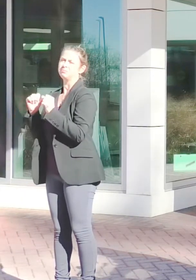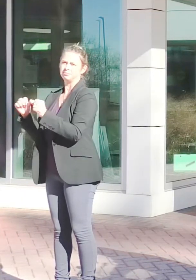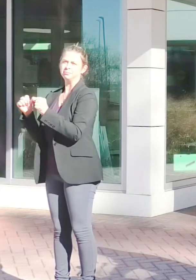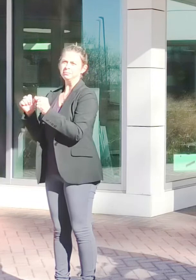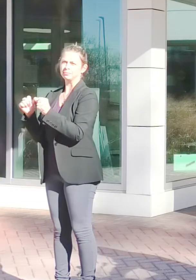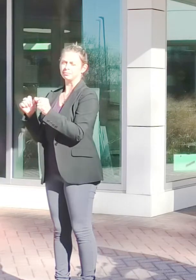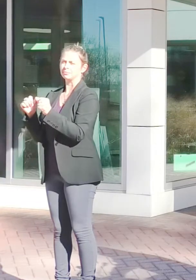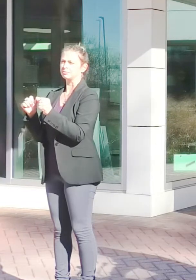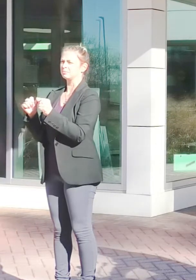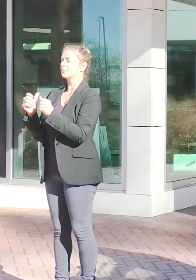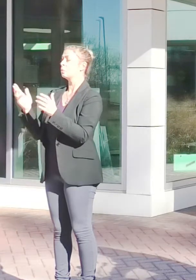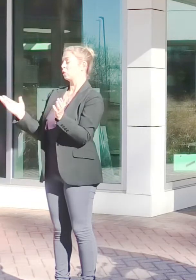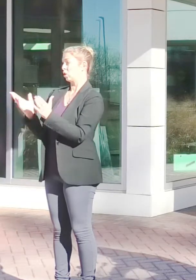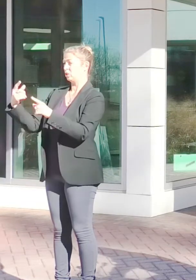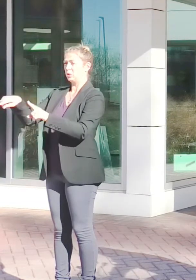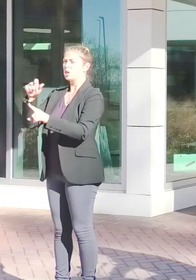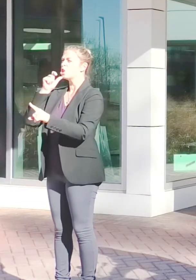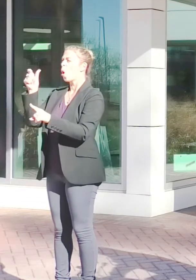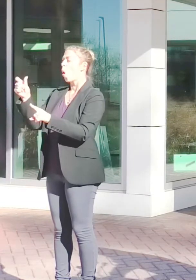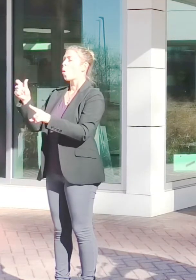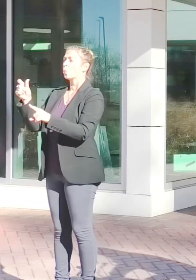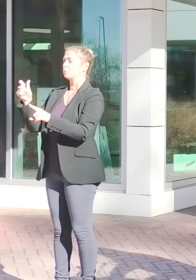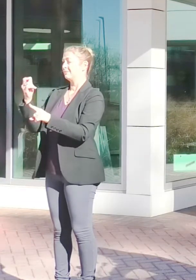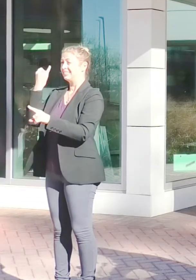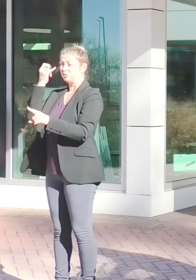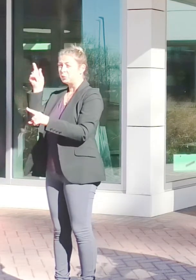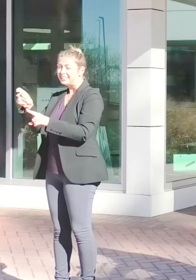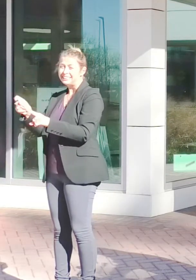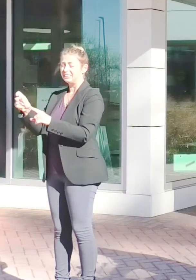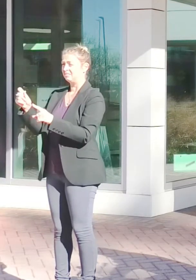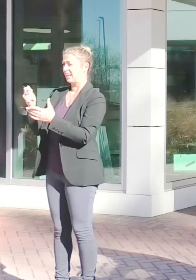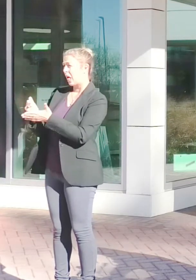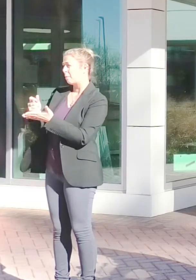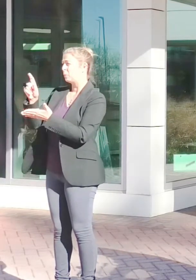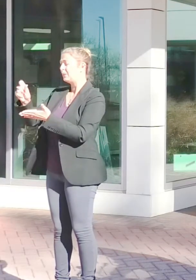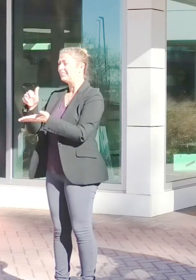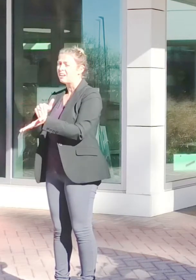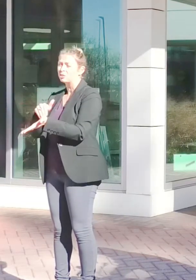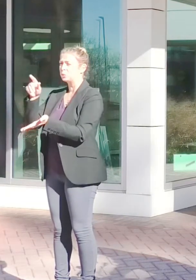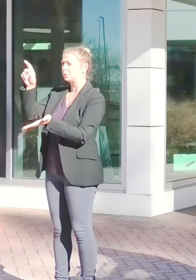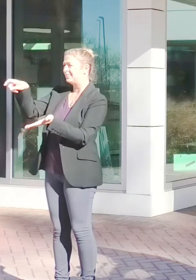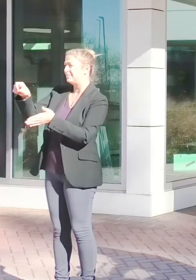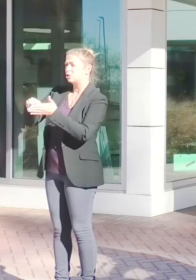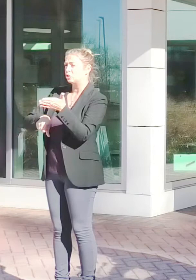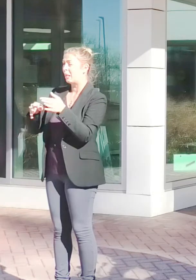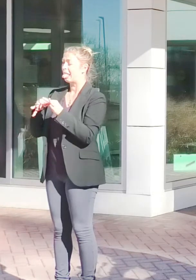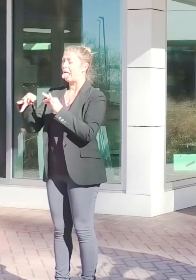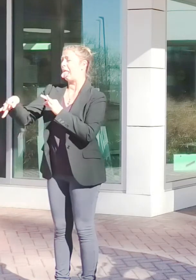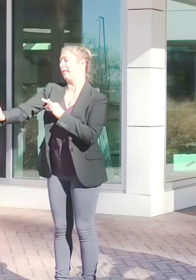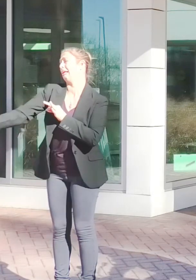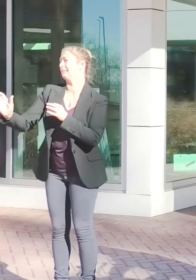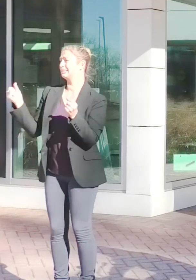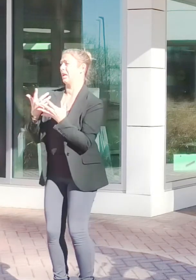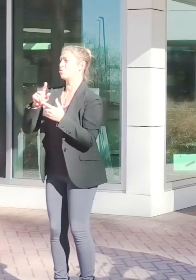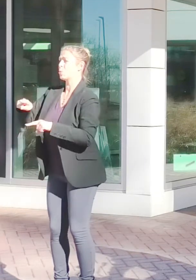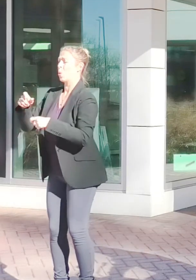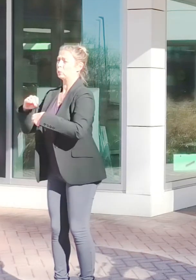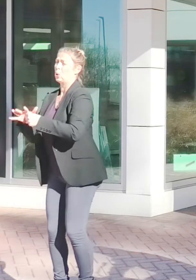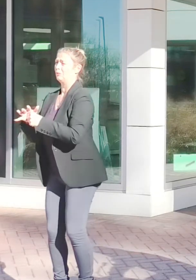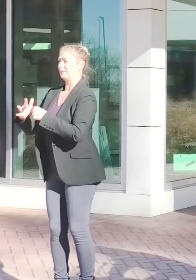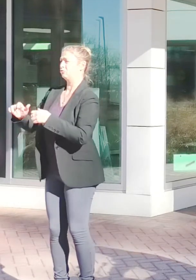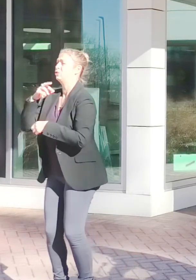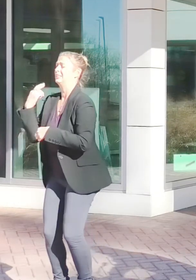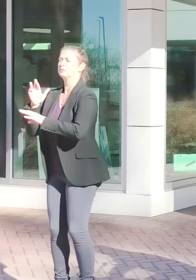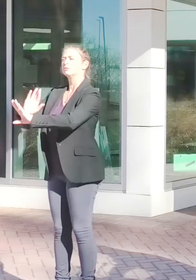safely, and I would encourage people not to delay their care that is necessary. We are continuing to coordinate with our health system, the Johns Hopkins Health